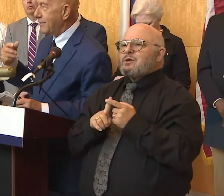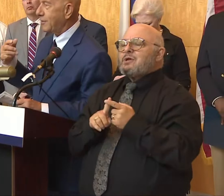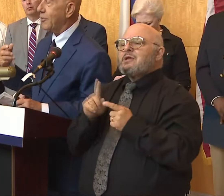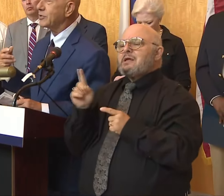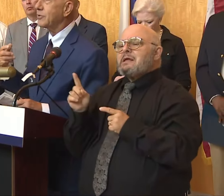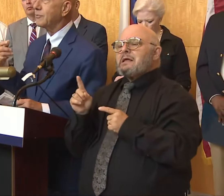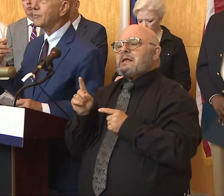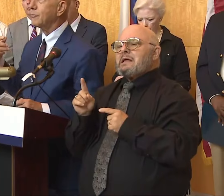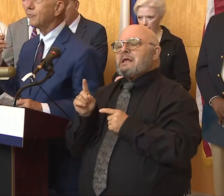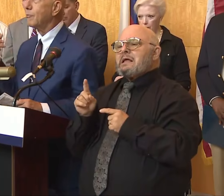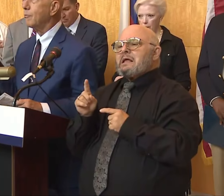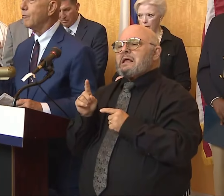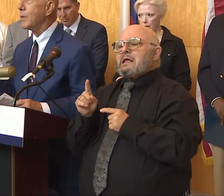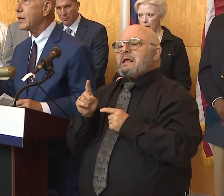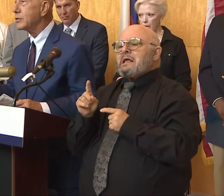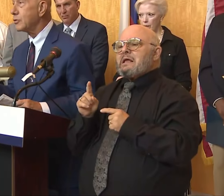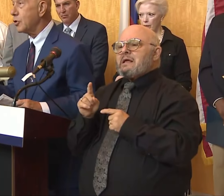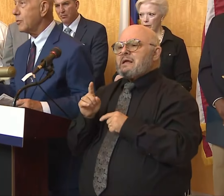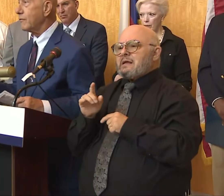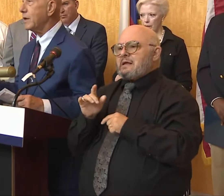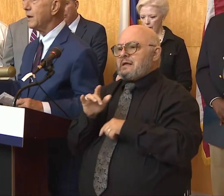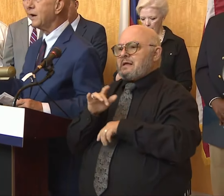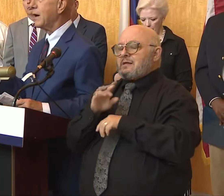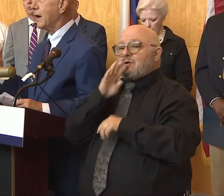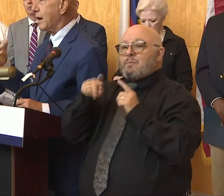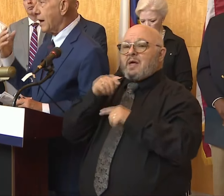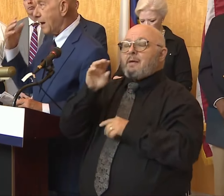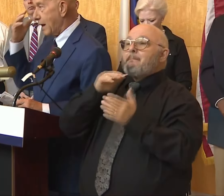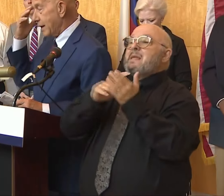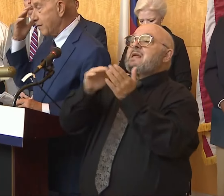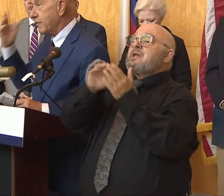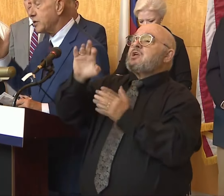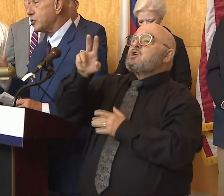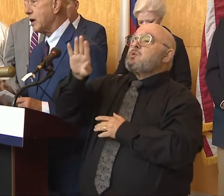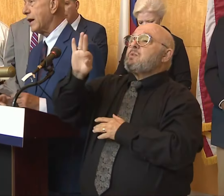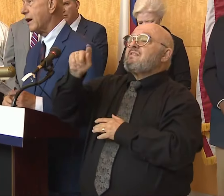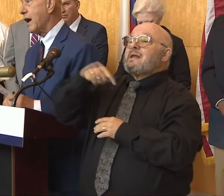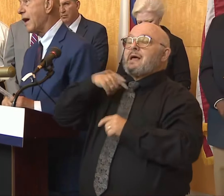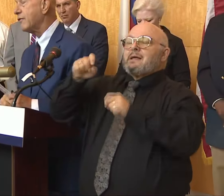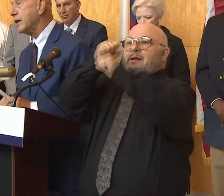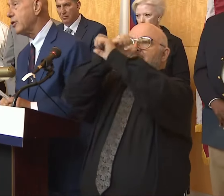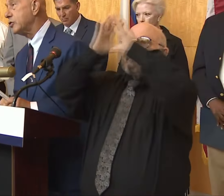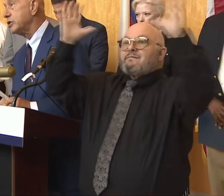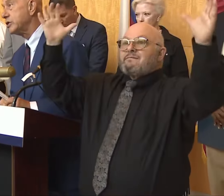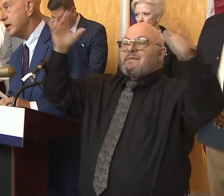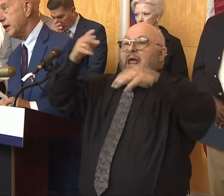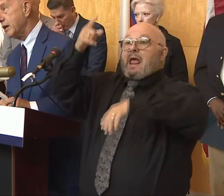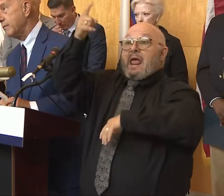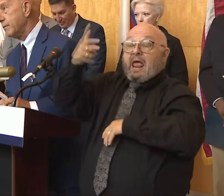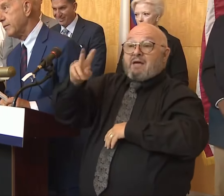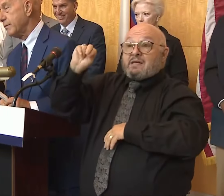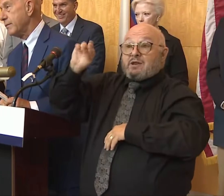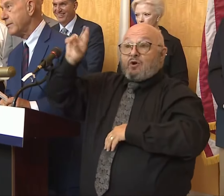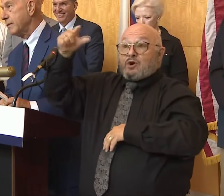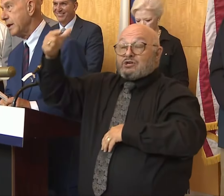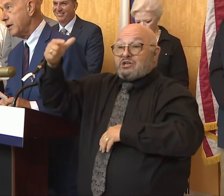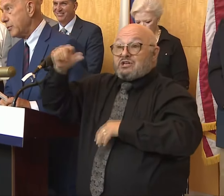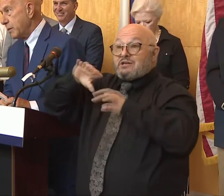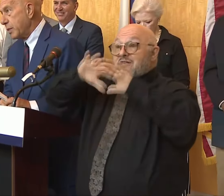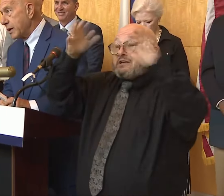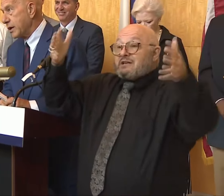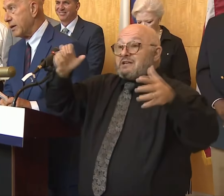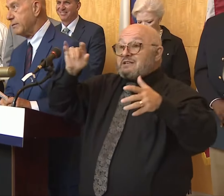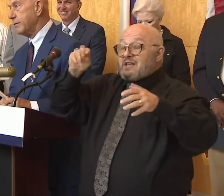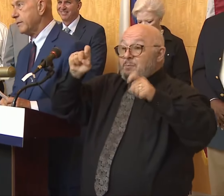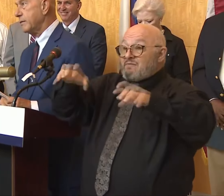he talks in millions of cubic feet. I need a visual like, half of NRG Stadium needed